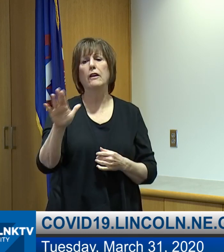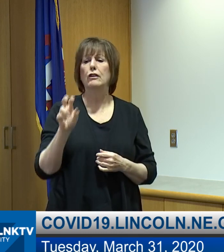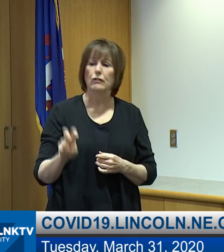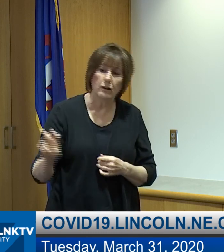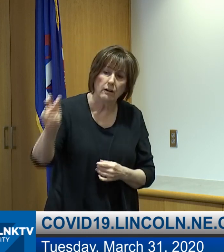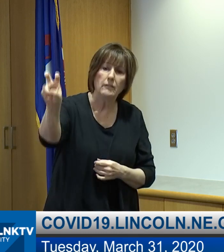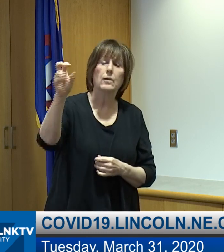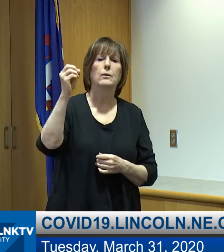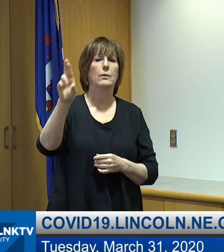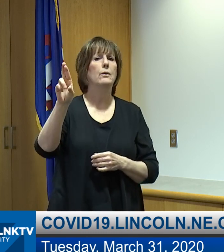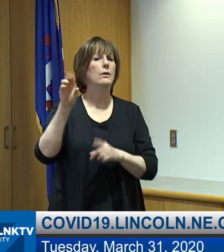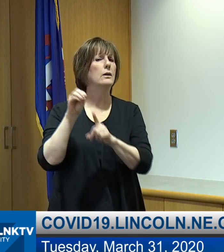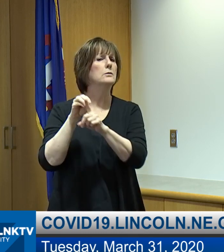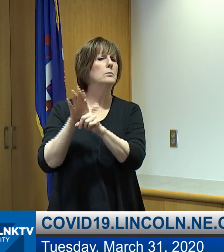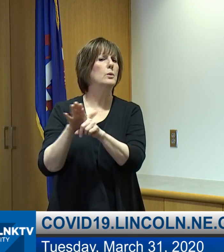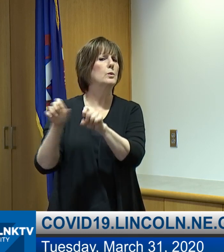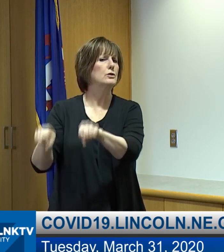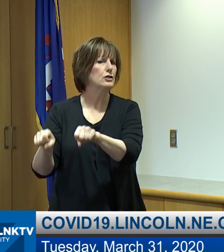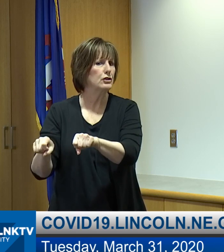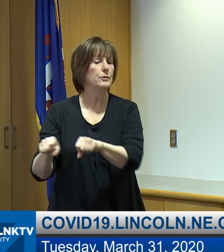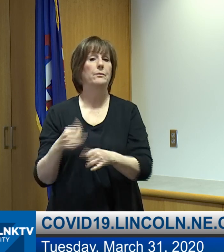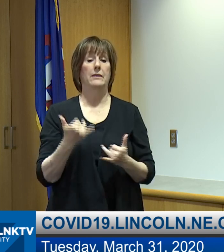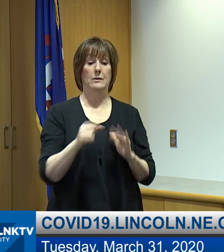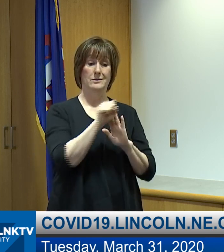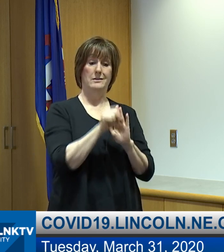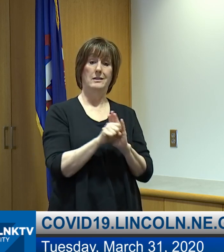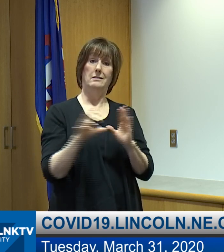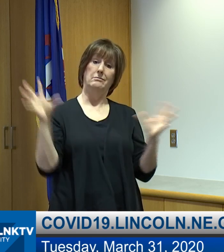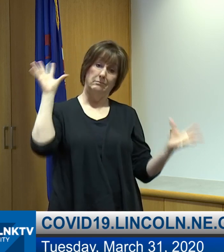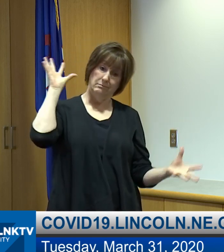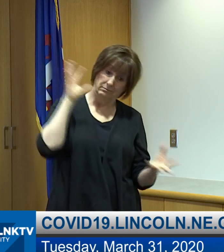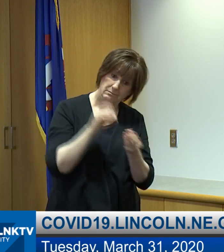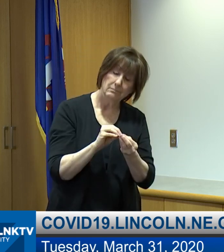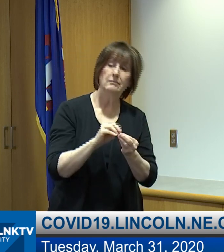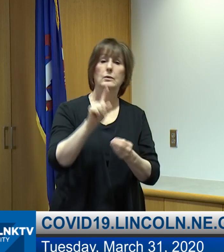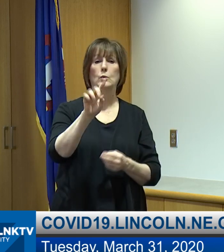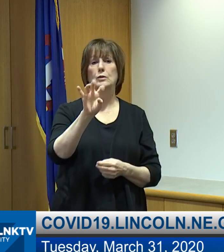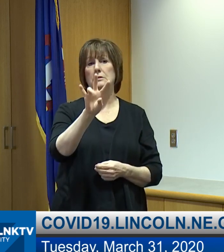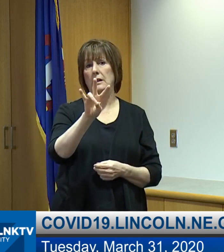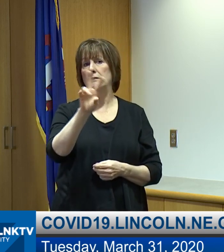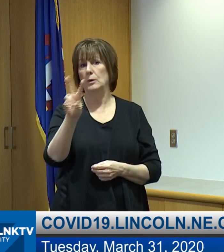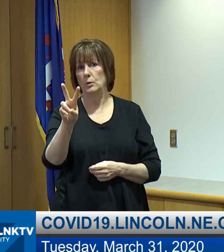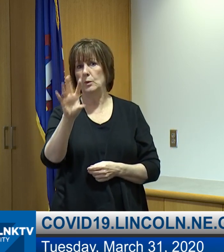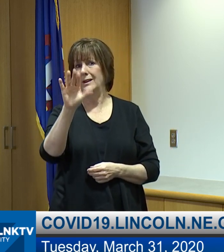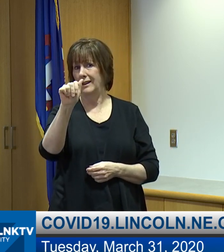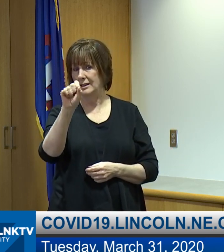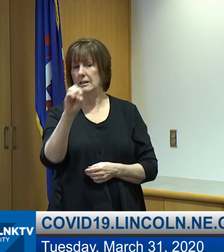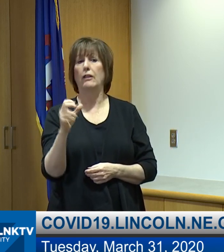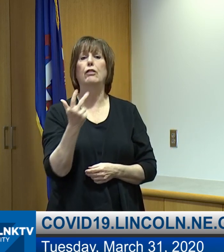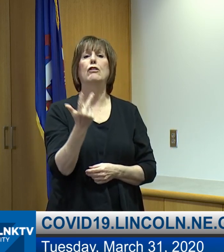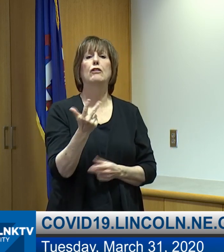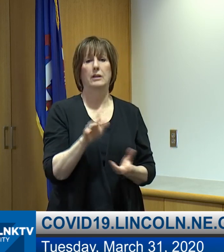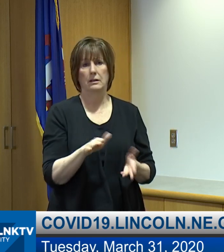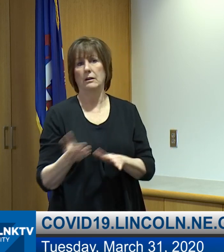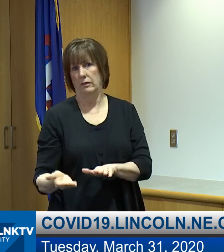or exposures. As a state, Nebraska now has 172 cases and 3